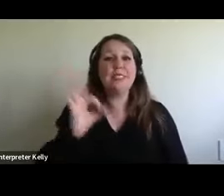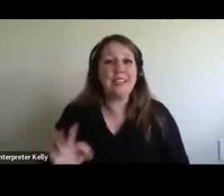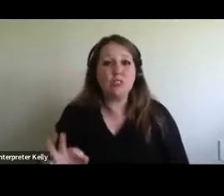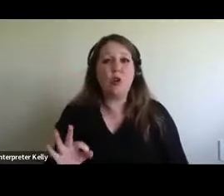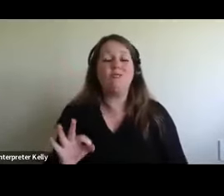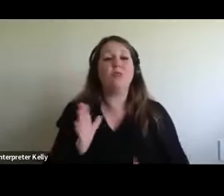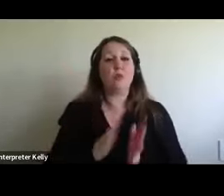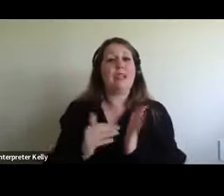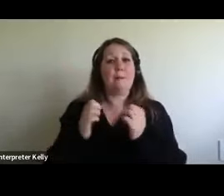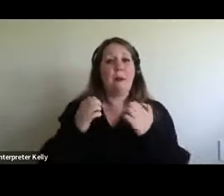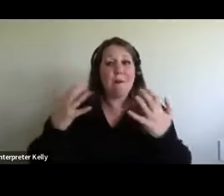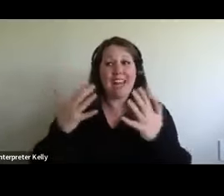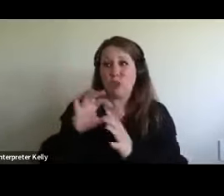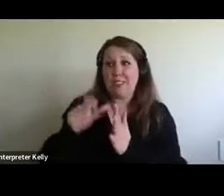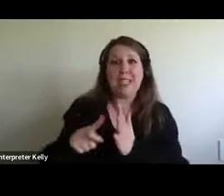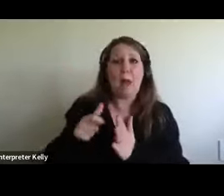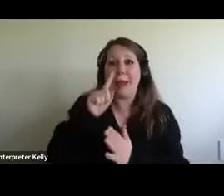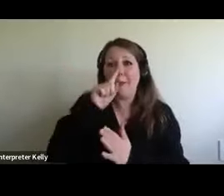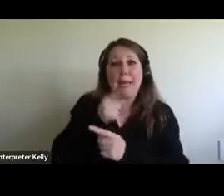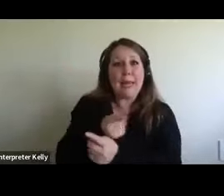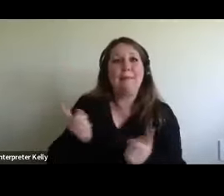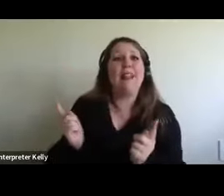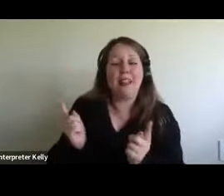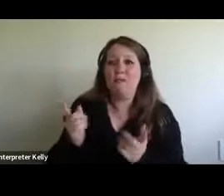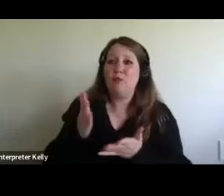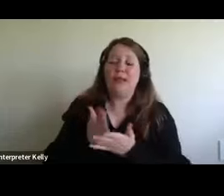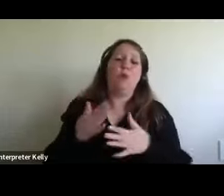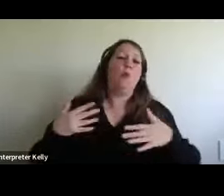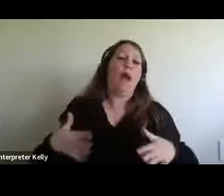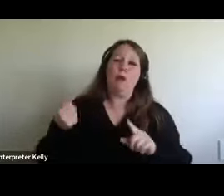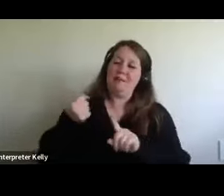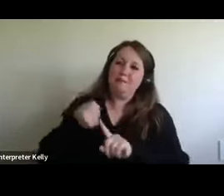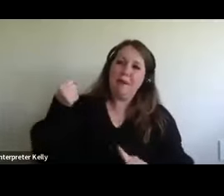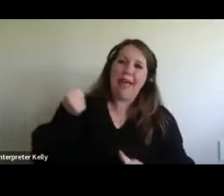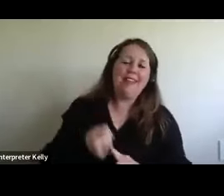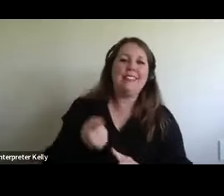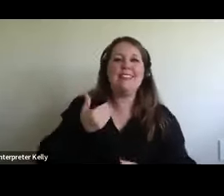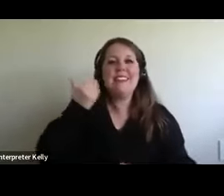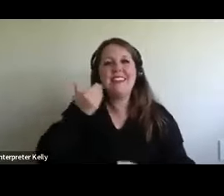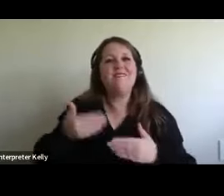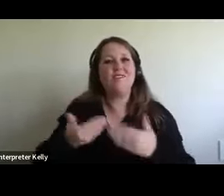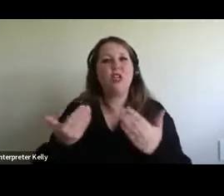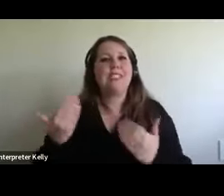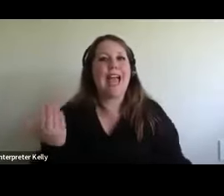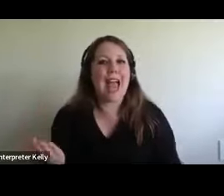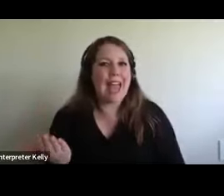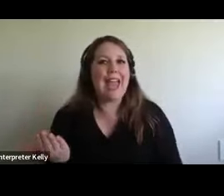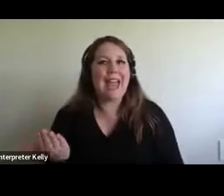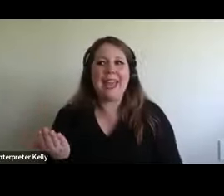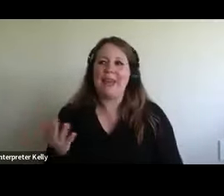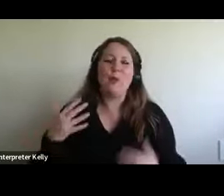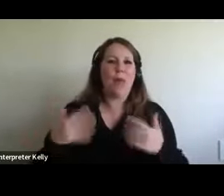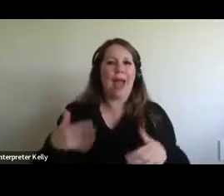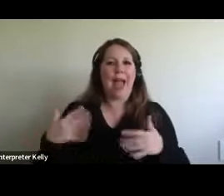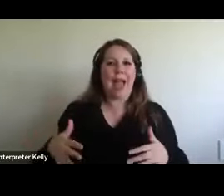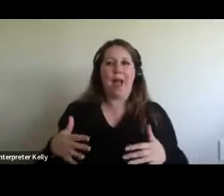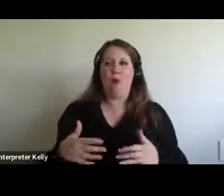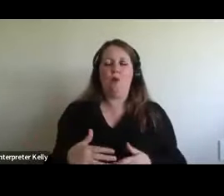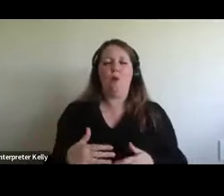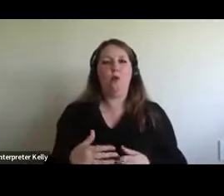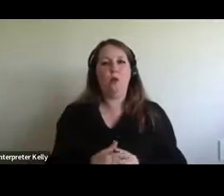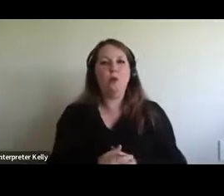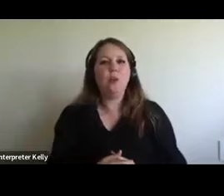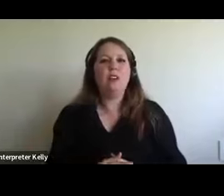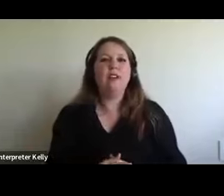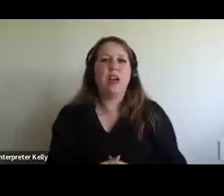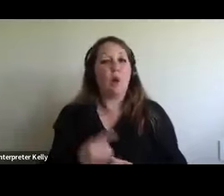you have, you know, that affects me, my everyday, but I have my mom, I have my sister, I have my niece, and our interactions are also affected